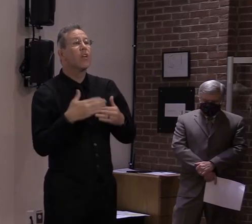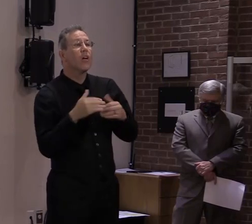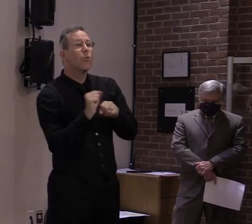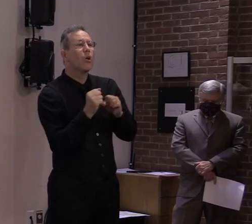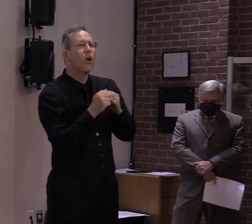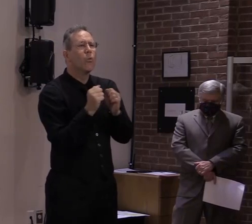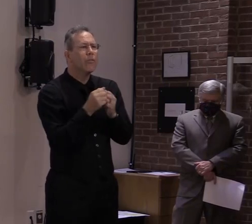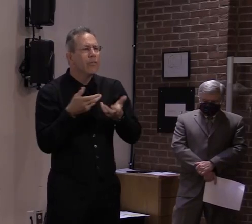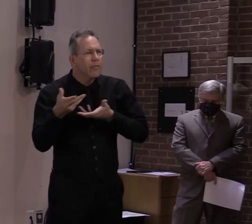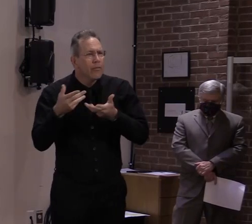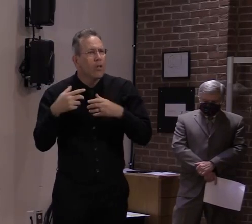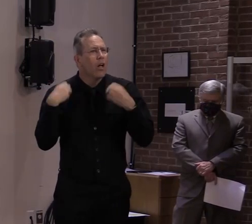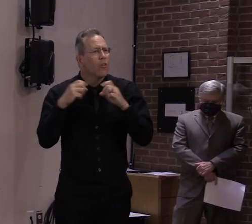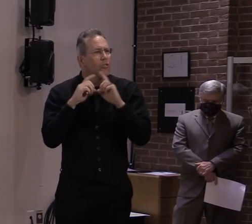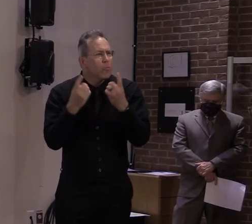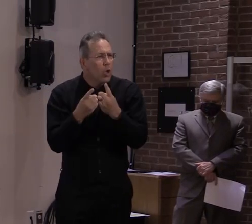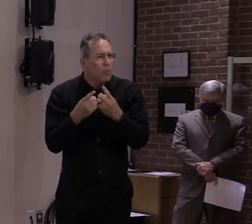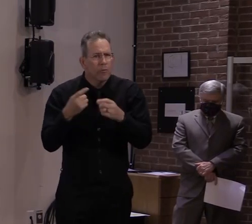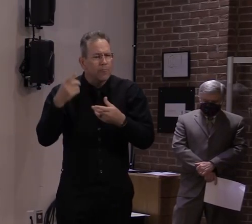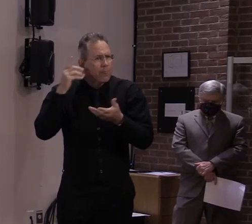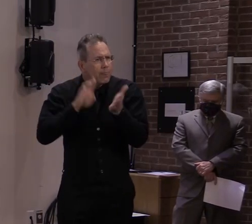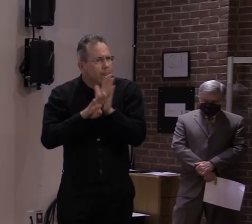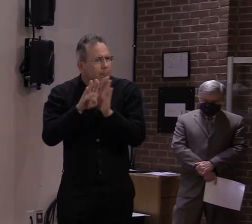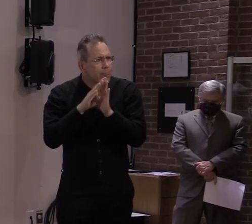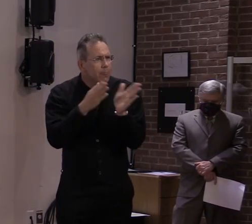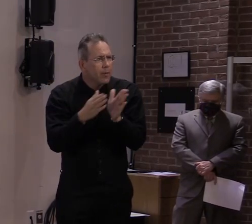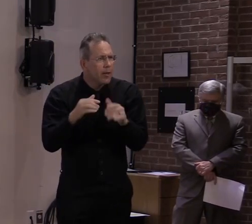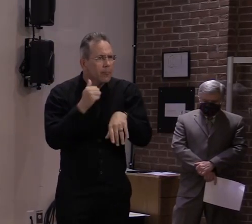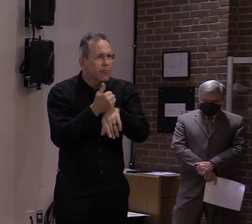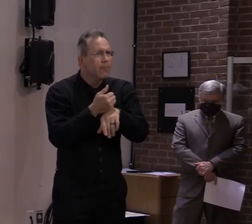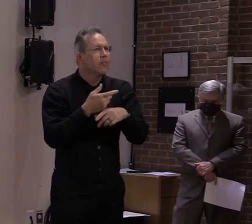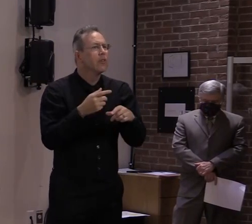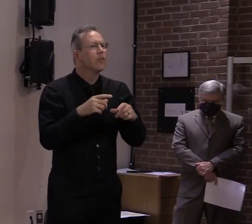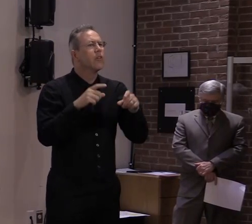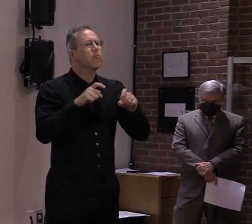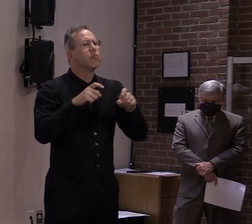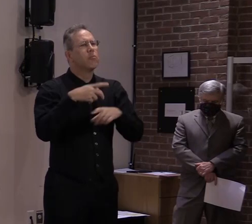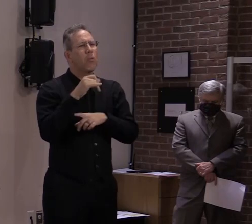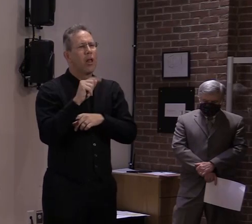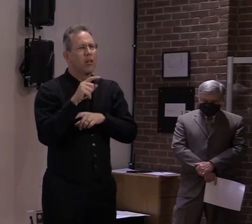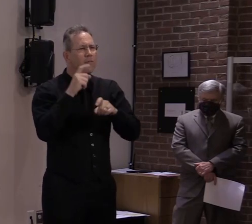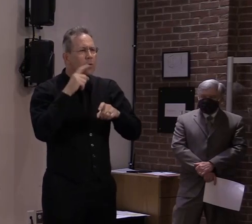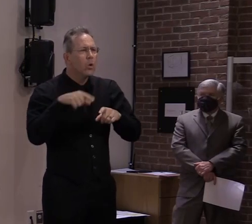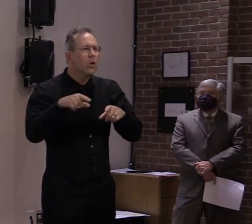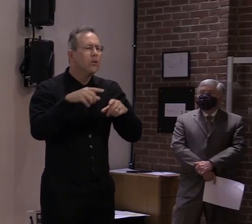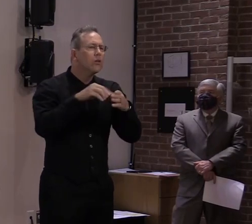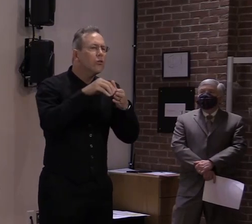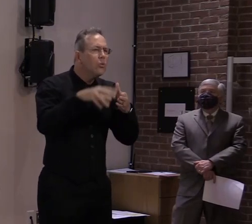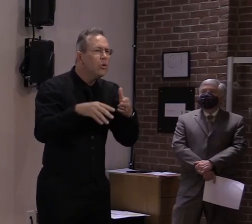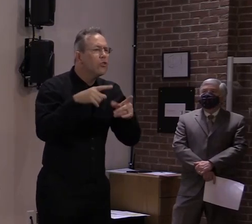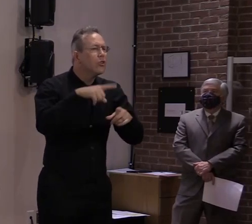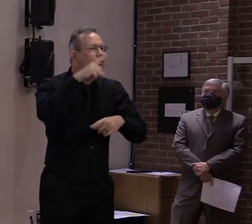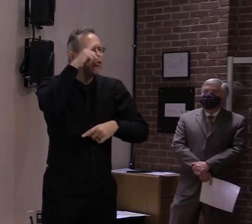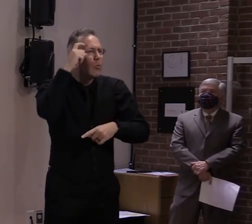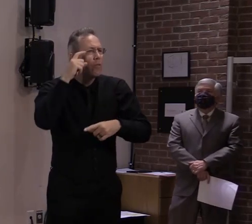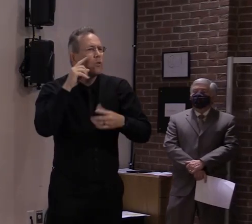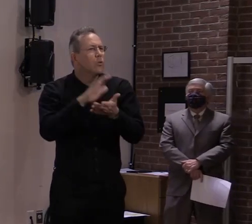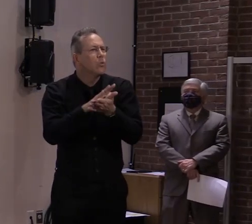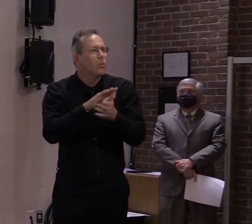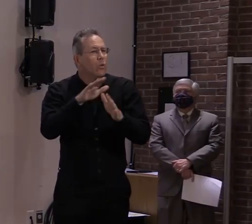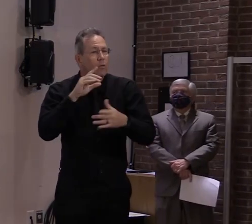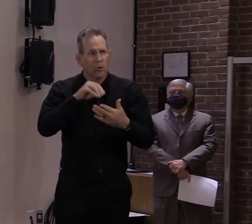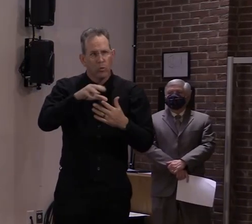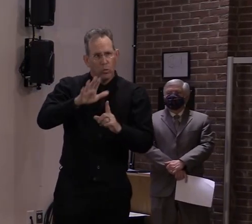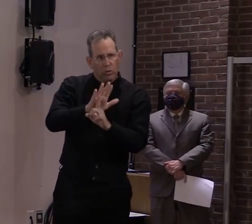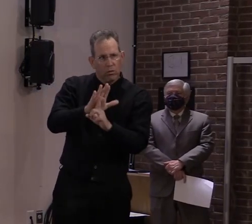pilot program for surveillance testing of students in schools and summer programs. We'll have more information on this program in the coming weeks.